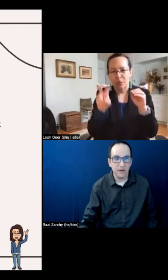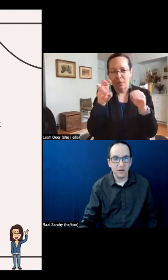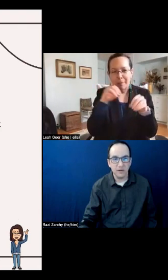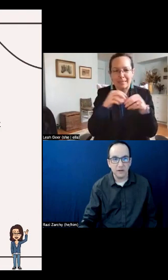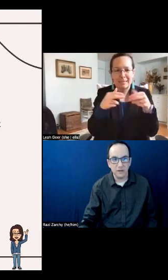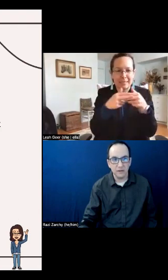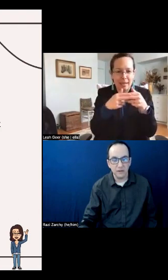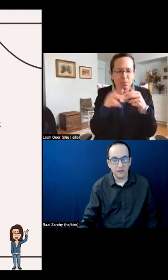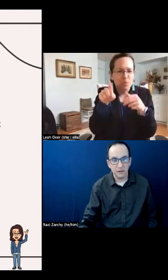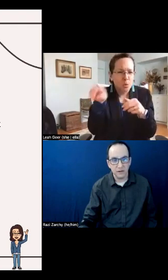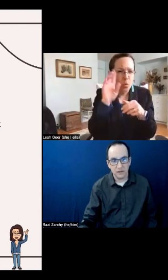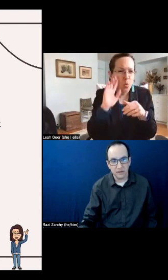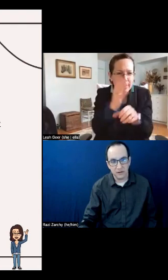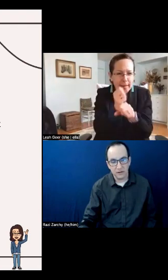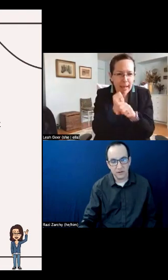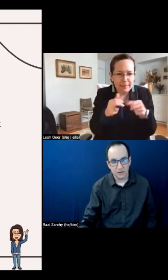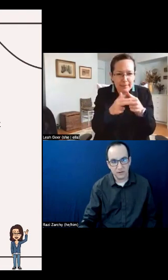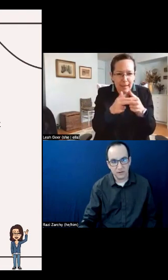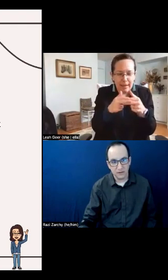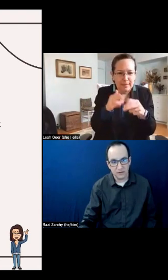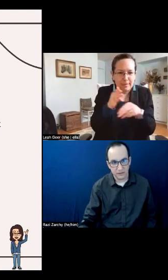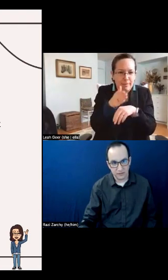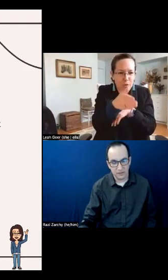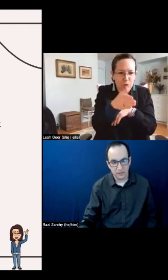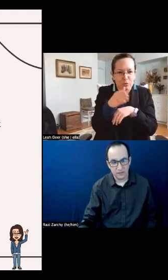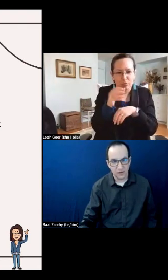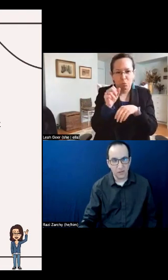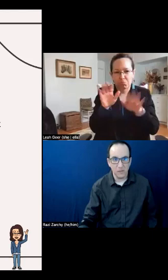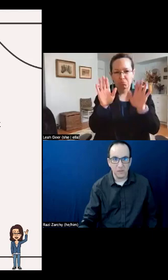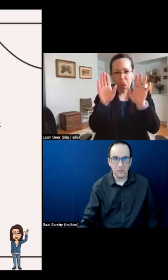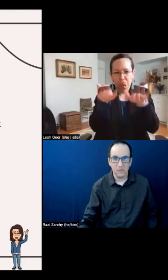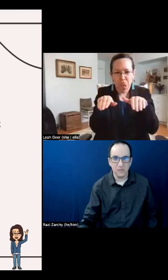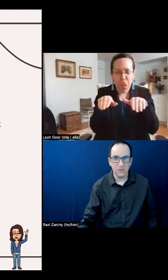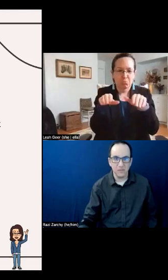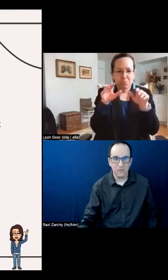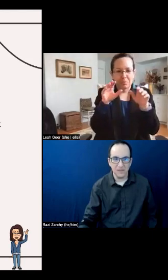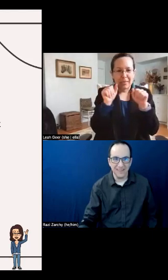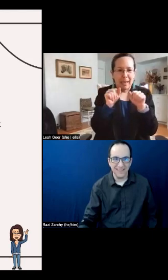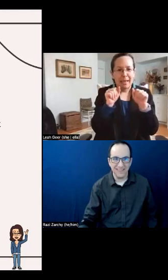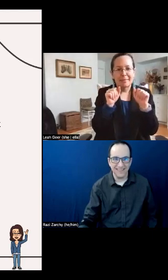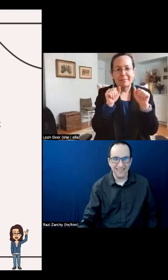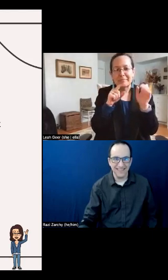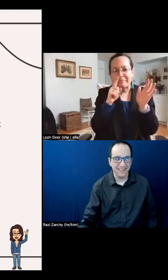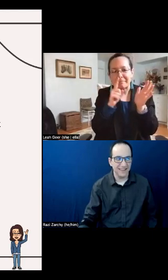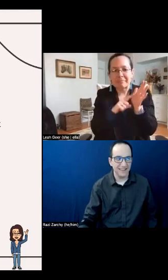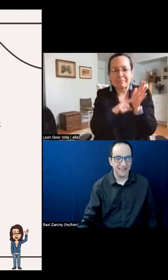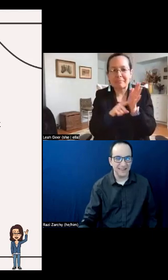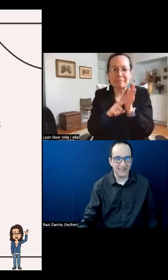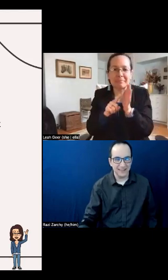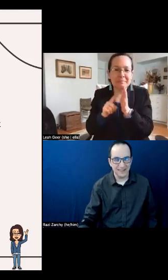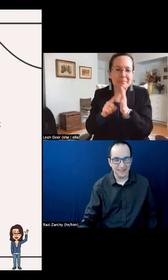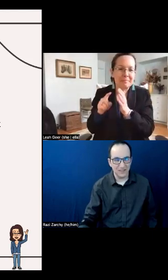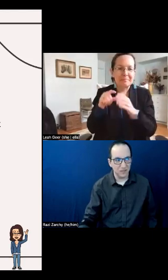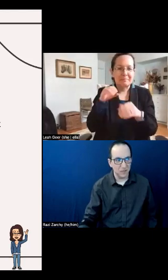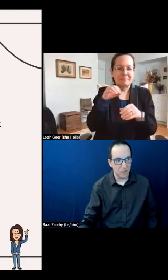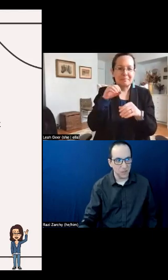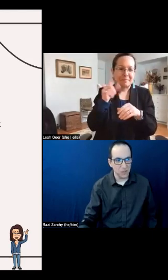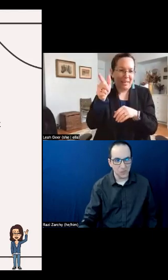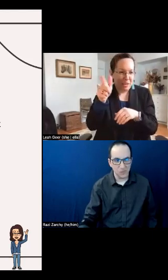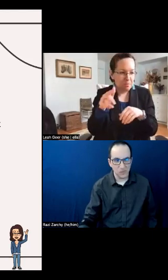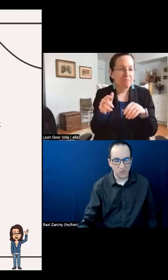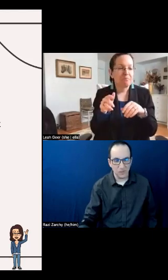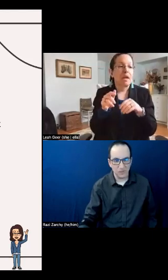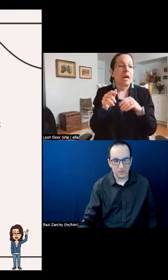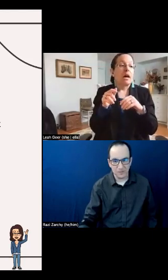that aspect of our slide. So let me actually skip past the table of contents and get right into our disclosures. I will skip those animations